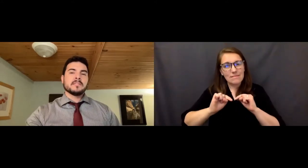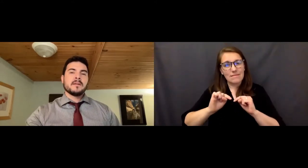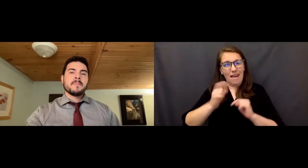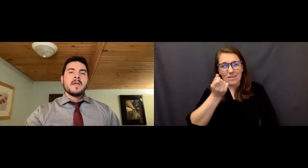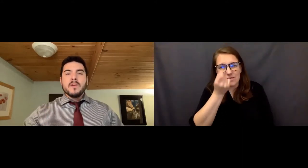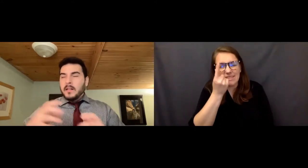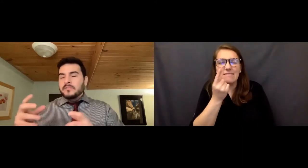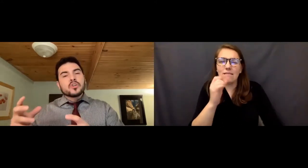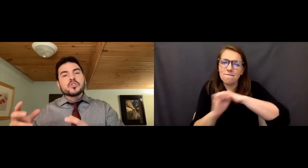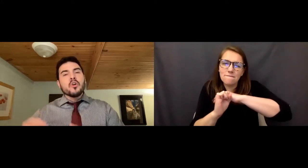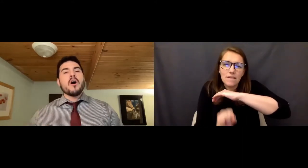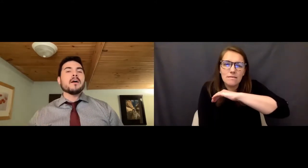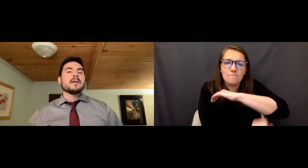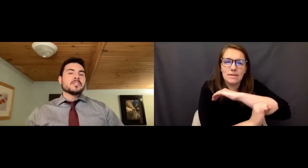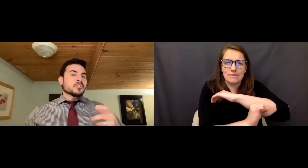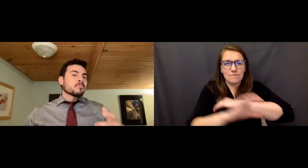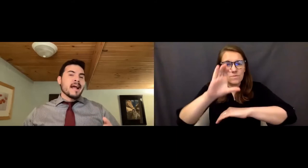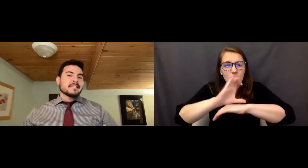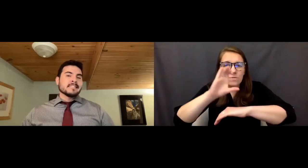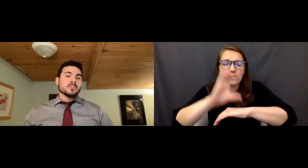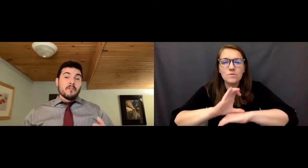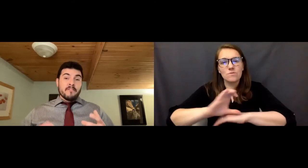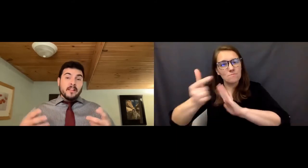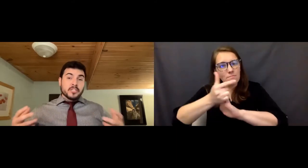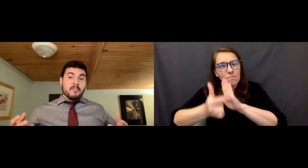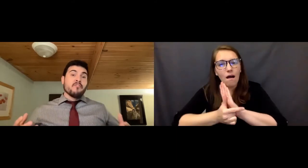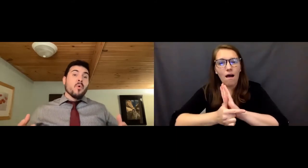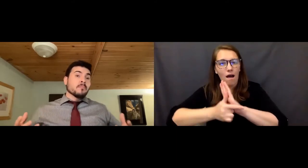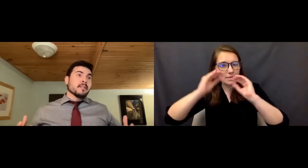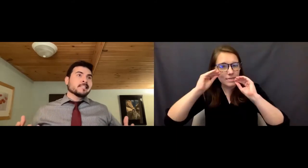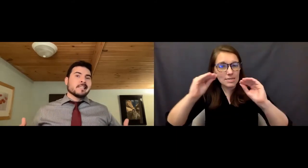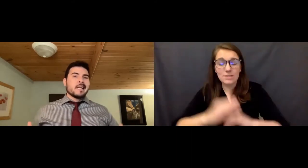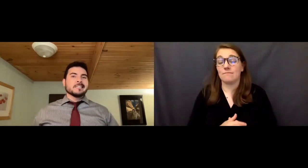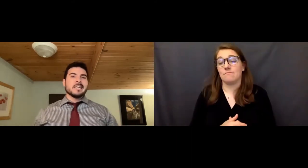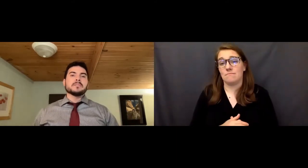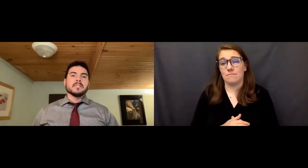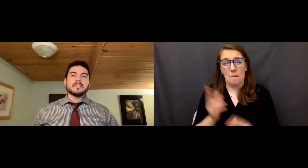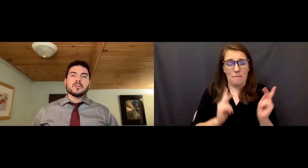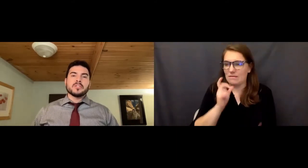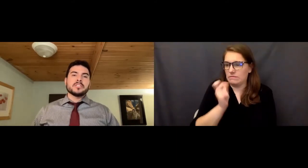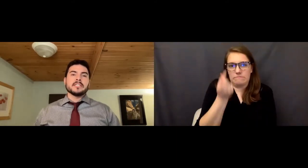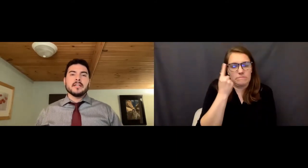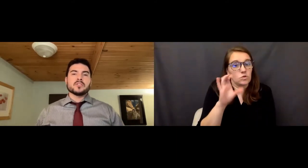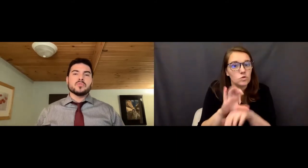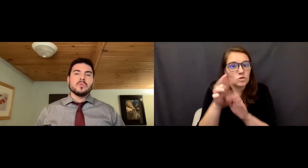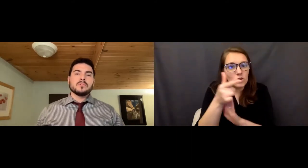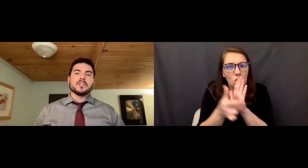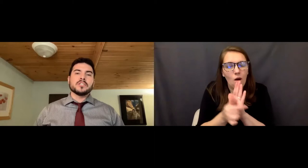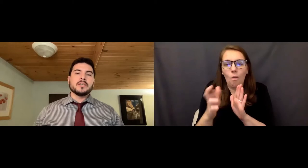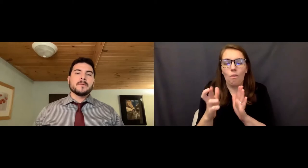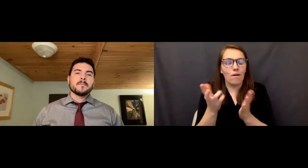principles, knowledge of church law, church practices, or a failure to be formed in the aesthetic judgments of the Christian